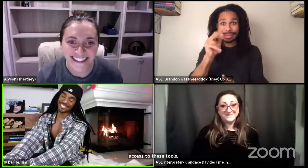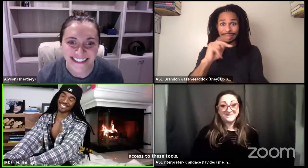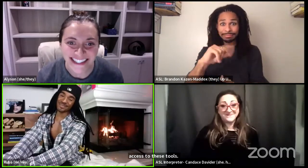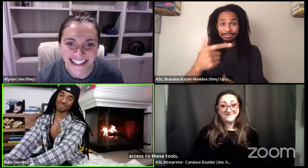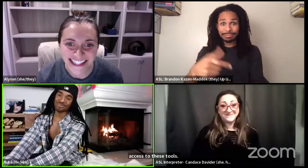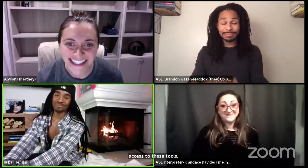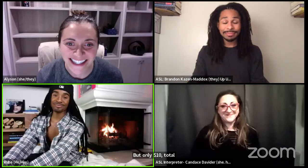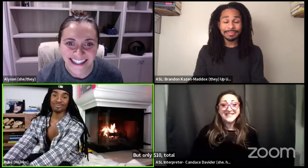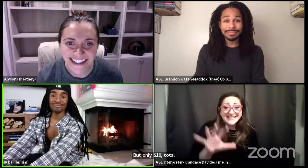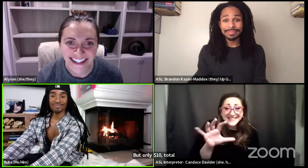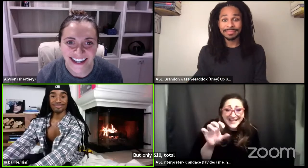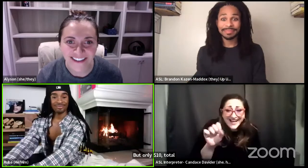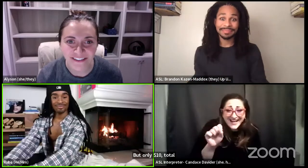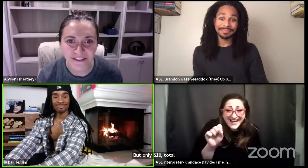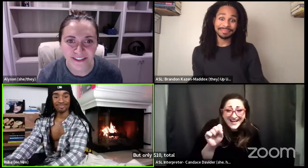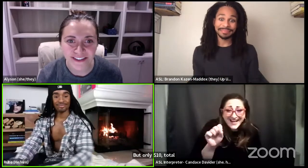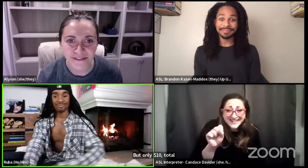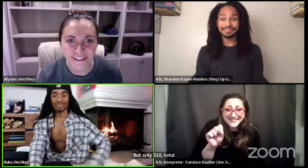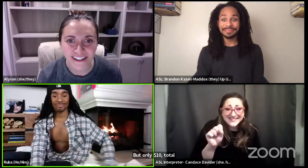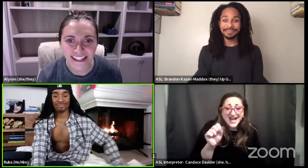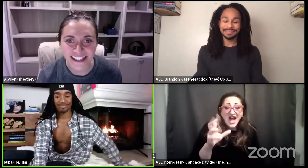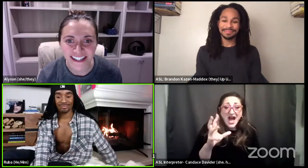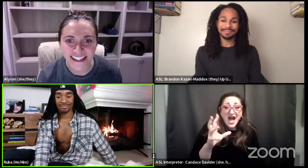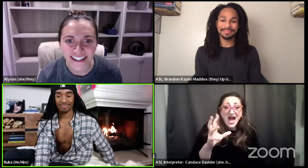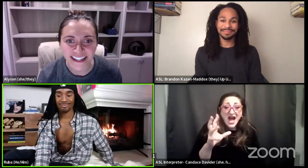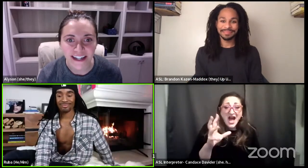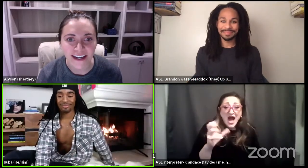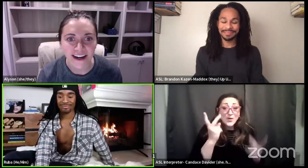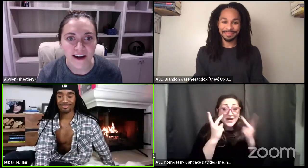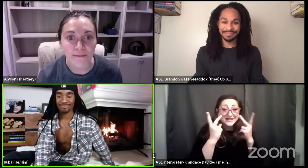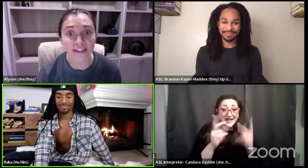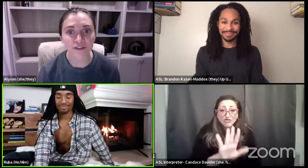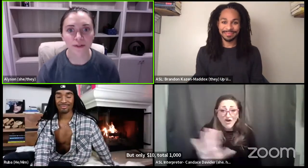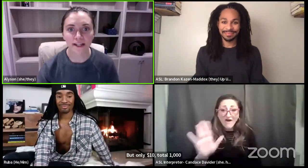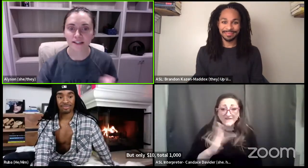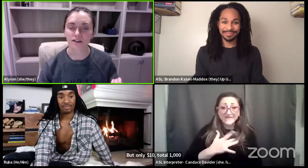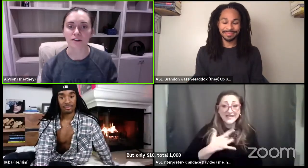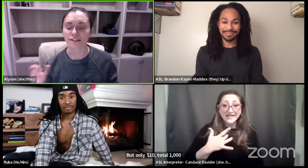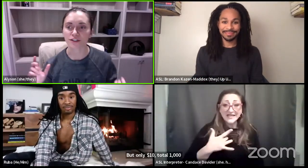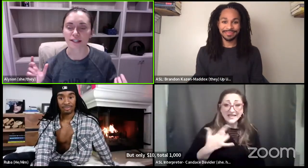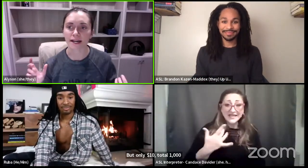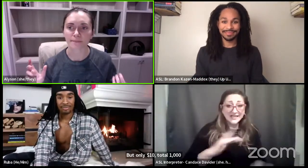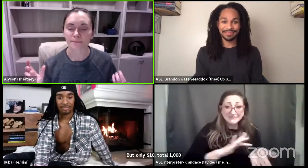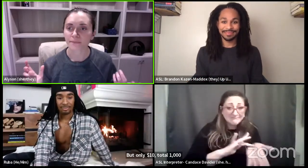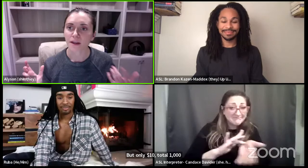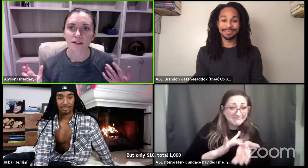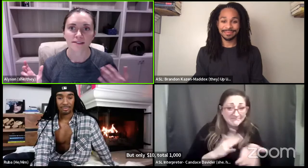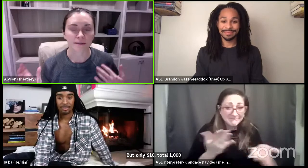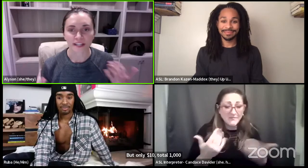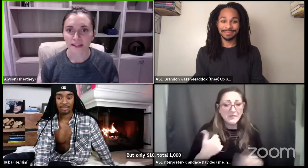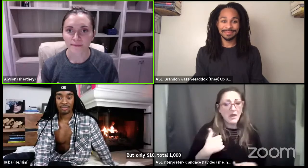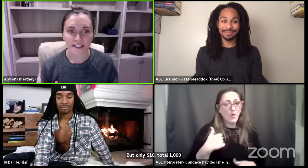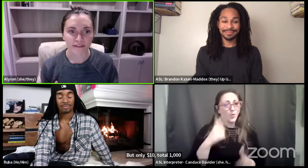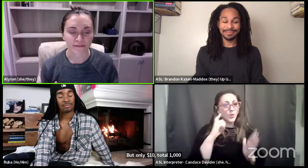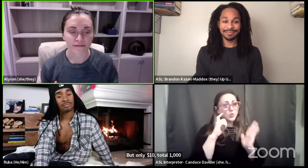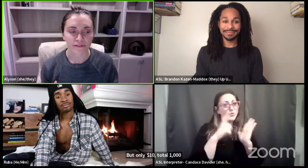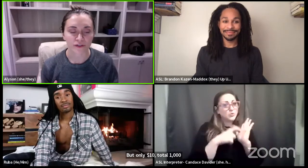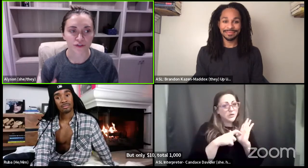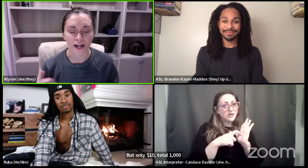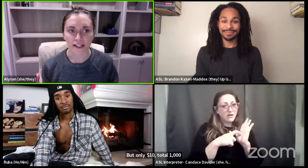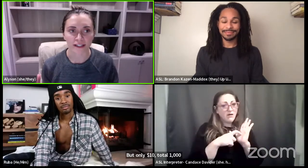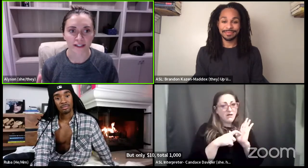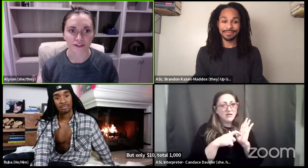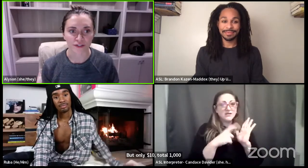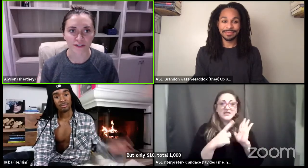Yes, I wanna see how everyone's feeling. I do wanna acknowledge that sometimes if